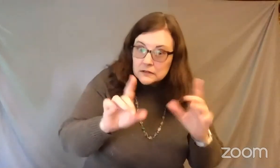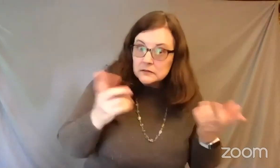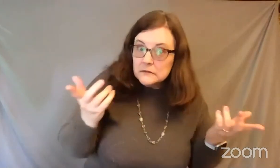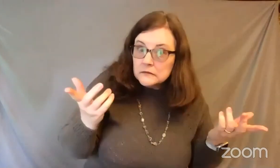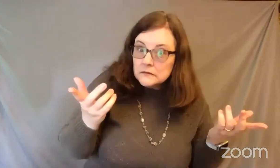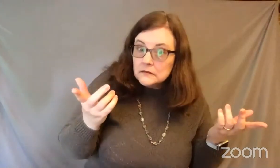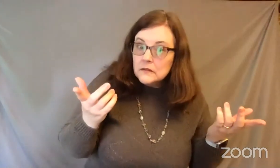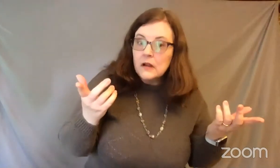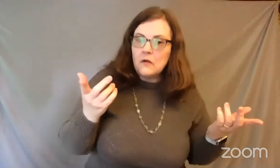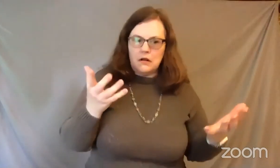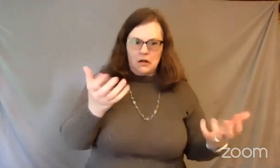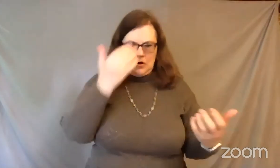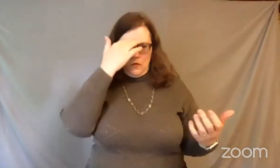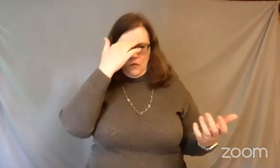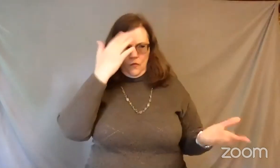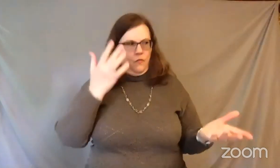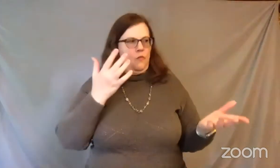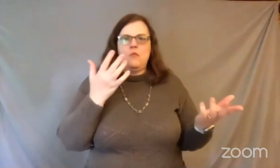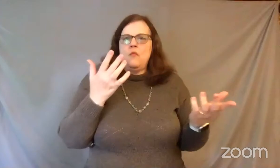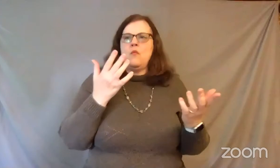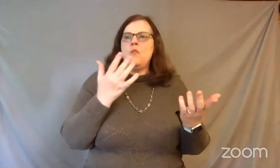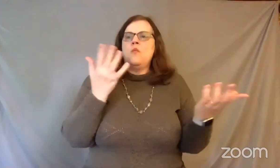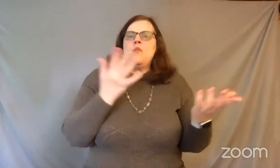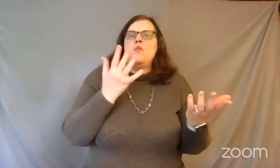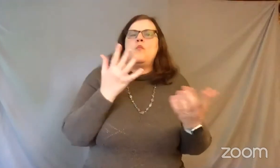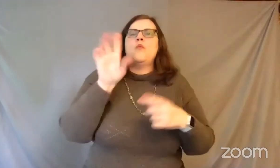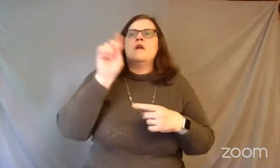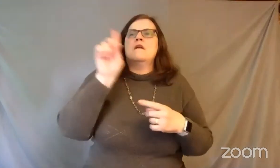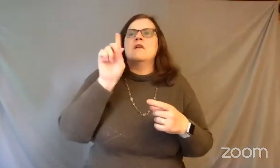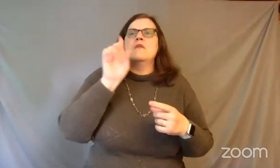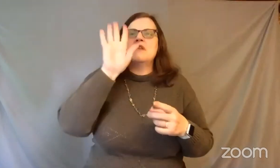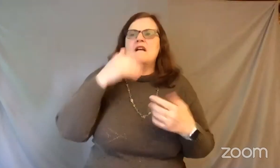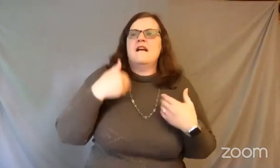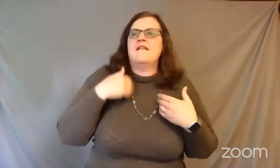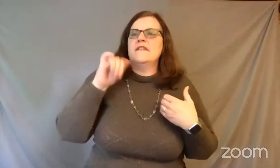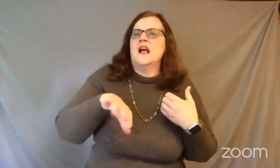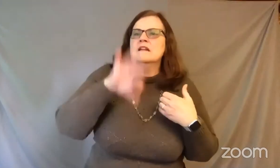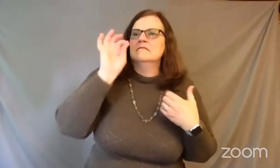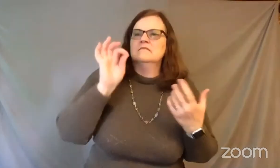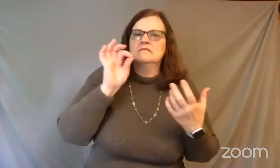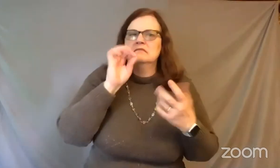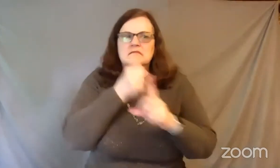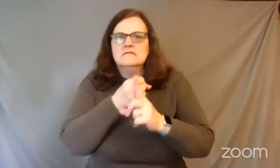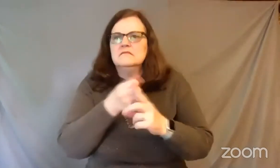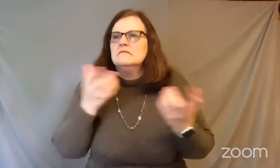And that is one of our research questions. Does modality affect language acquisition?